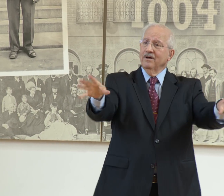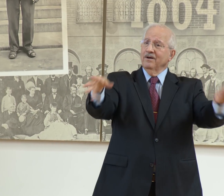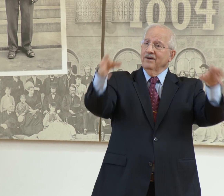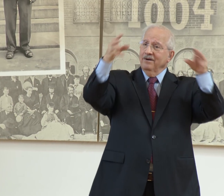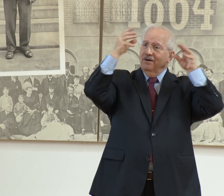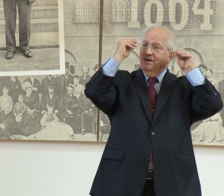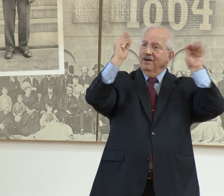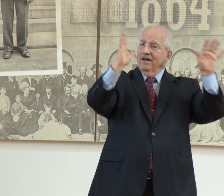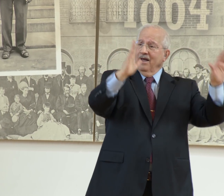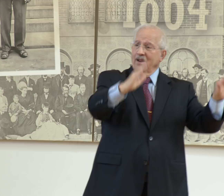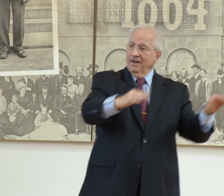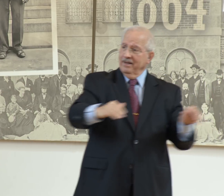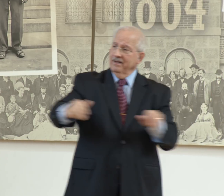that audiences